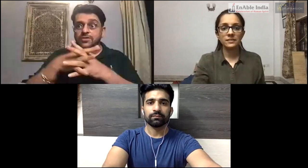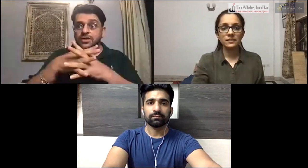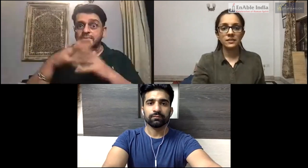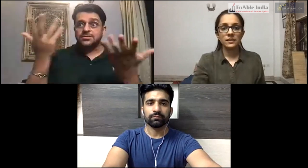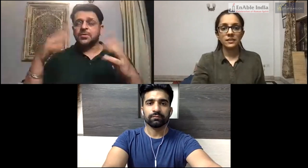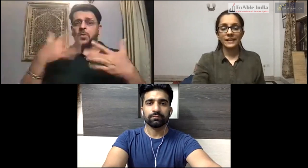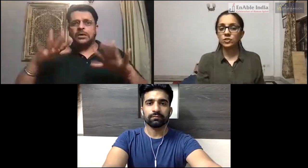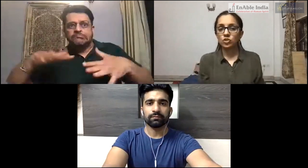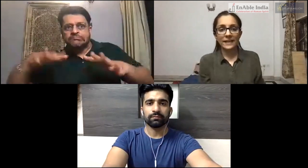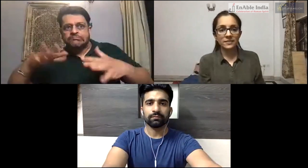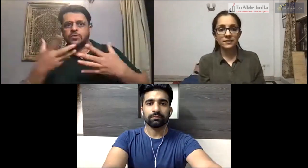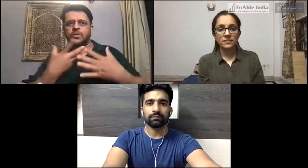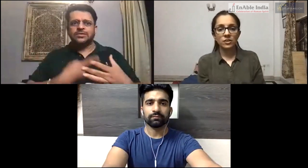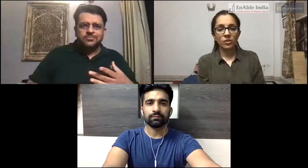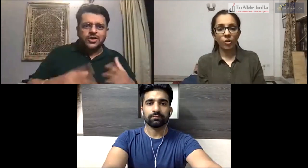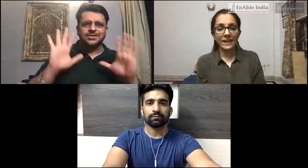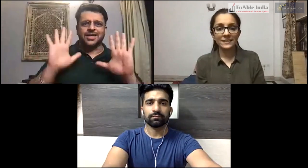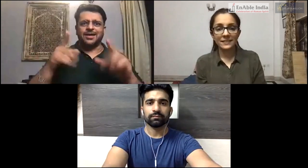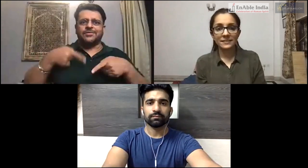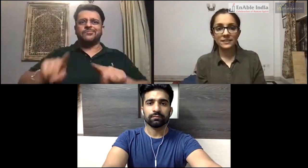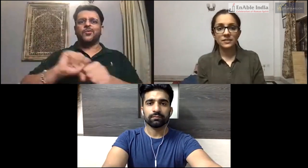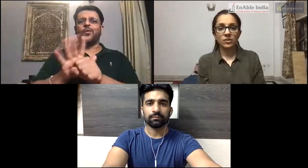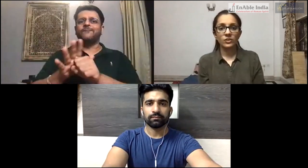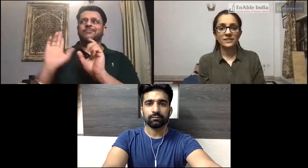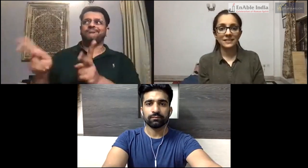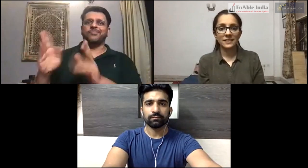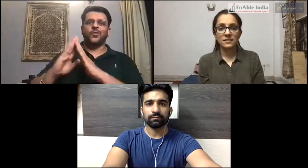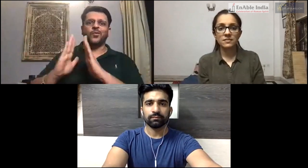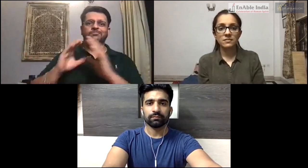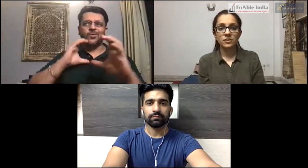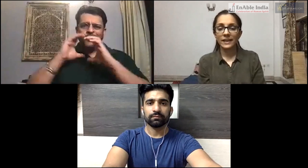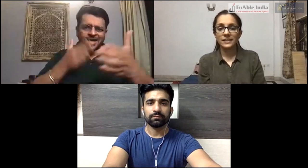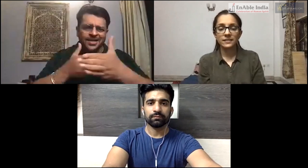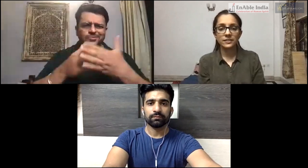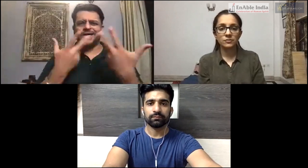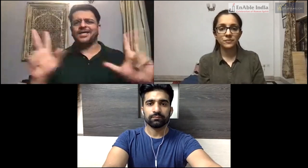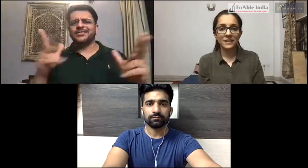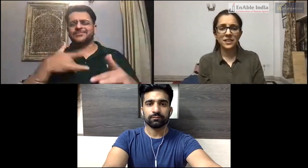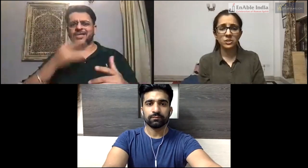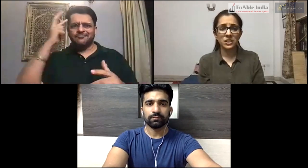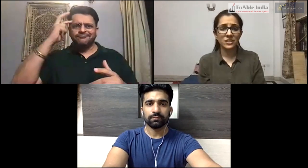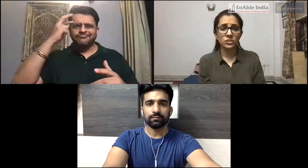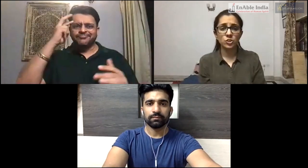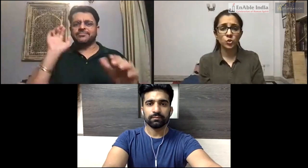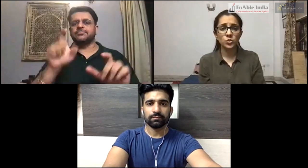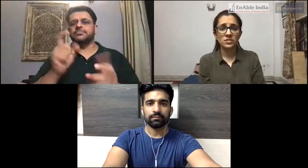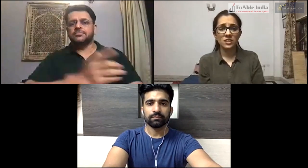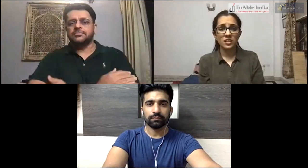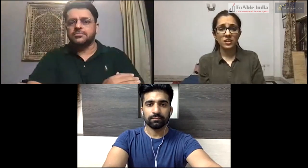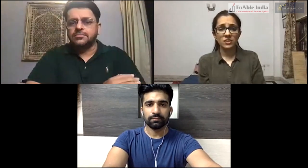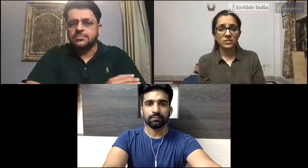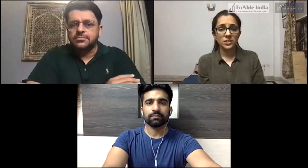Again, any stress or anxiety or sadness, anything that you've felt, communication